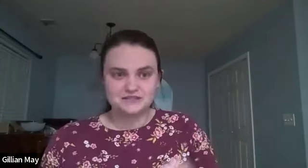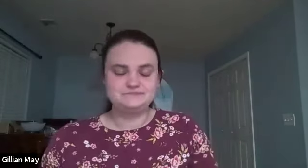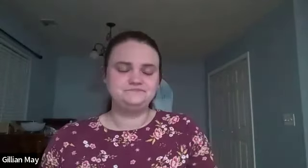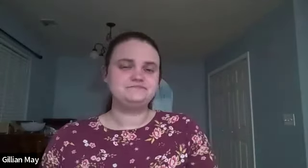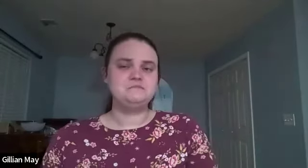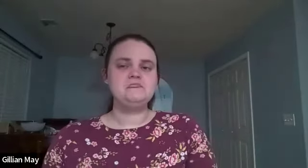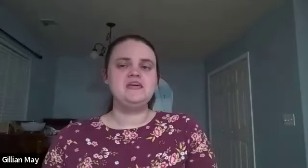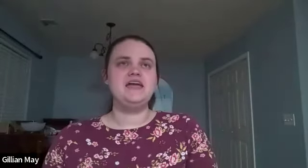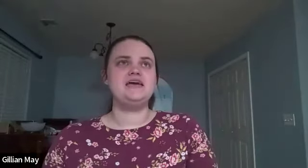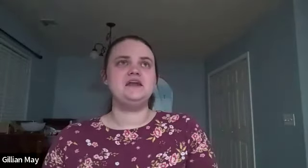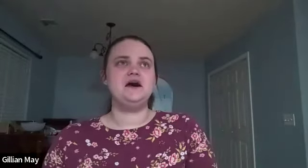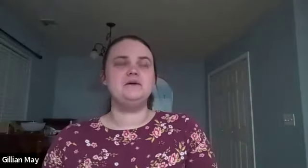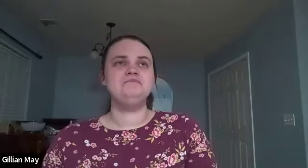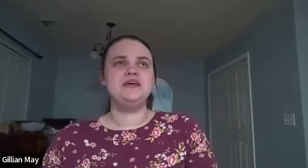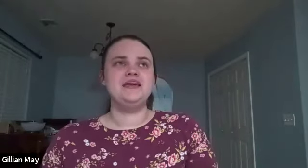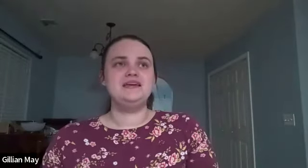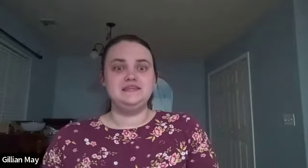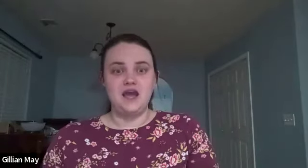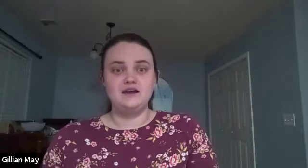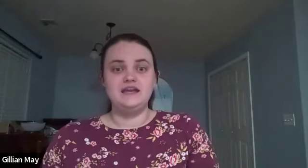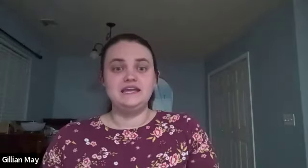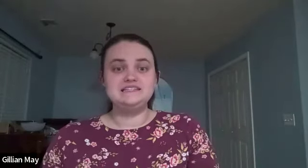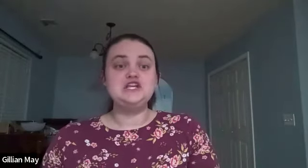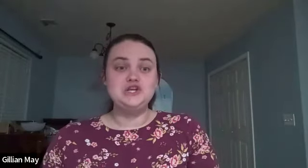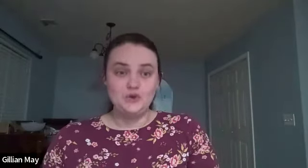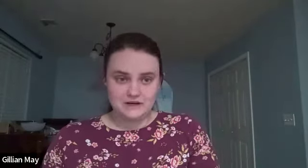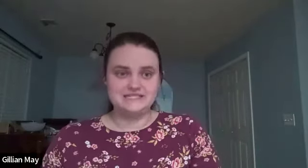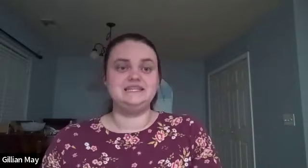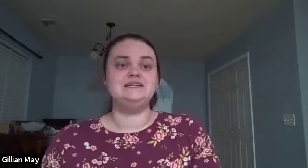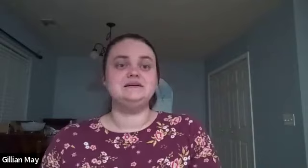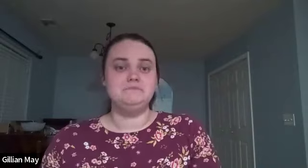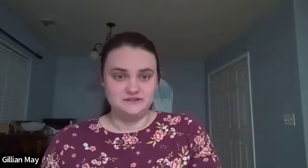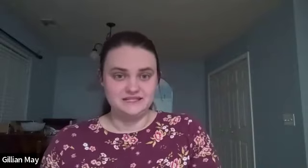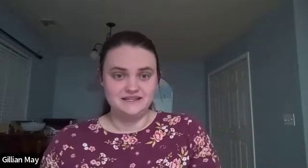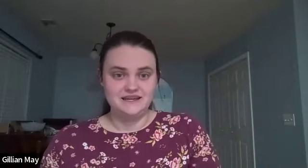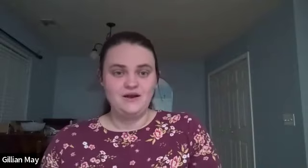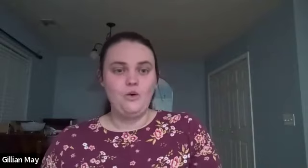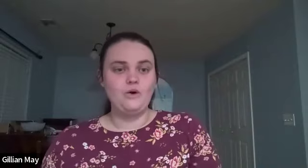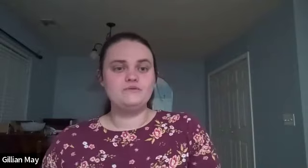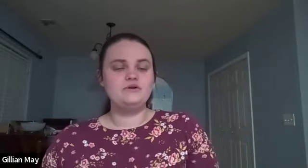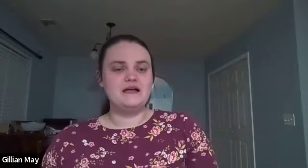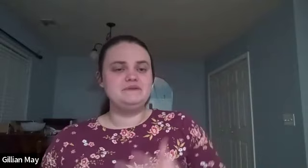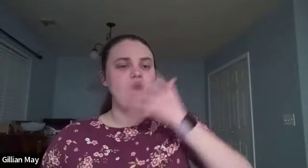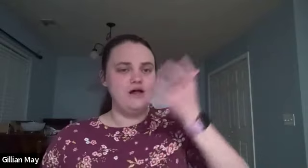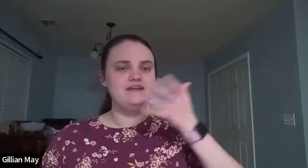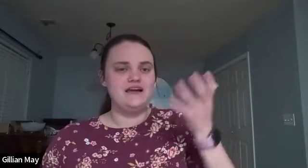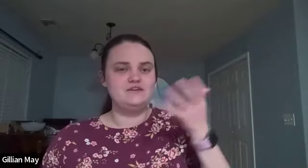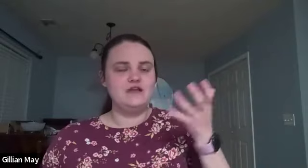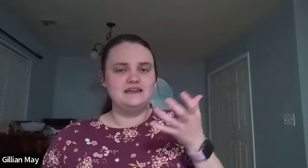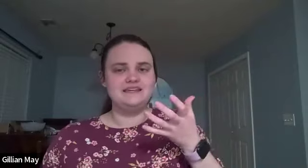it. And yeah, it is a noisy building. Or we'll like be calling, like they'll like,